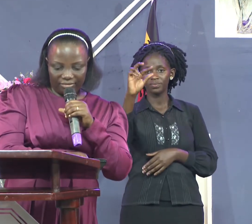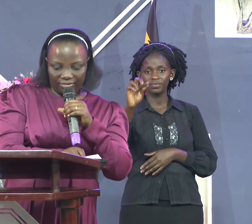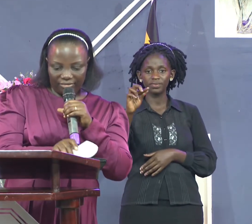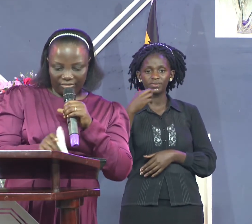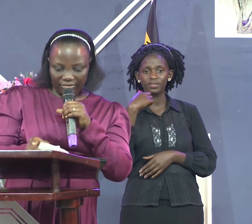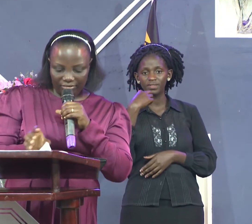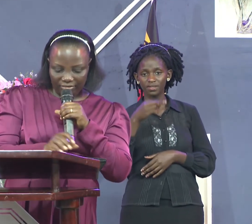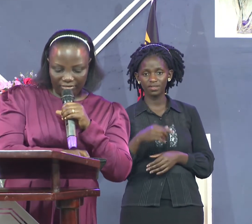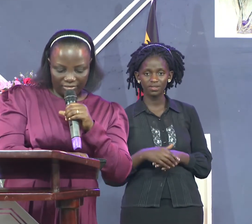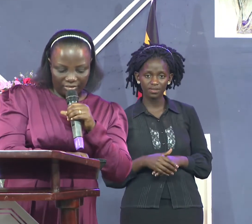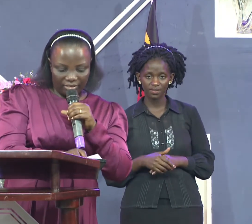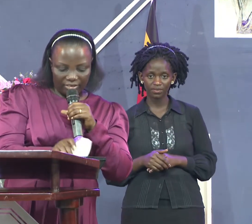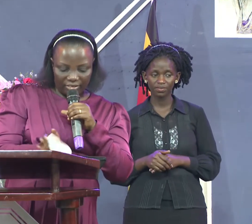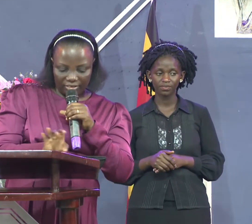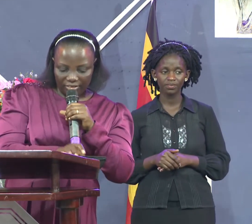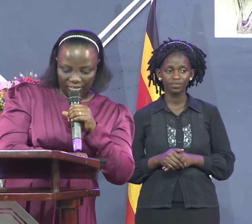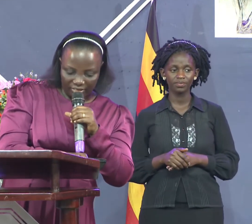Genesis 2:18.